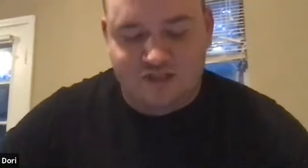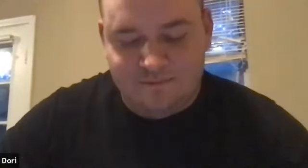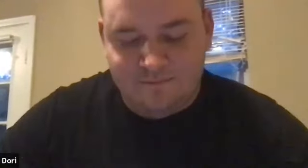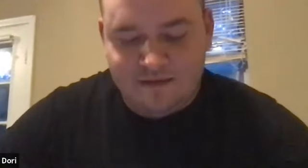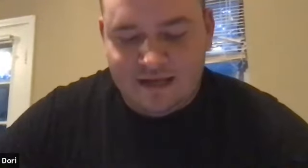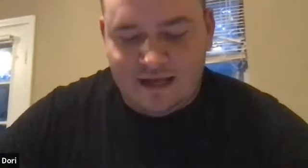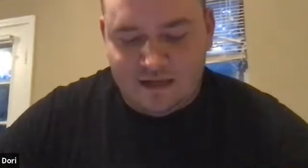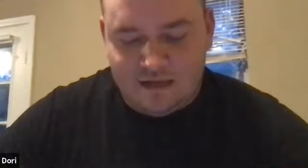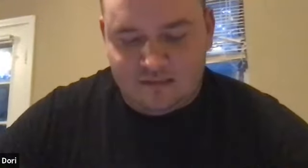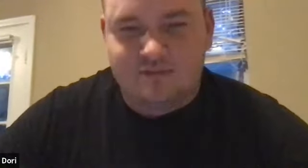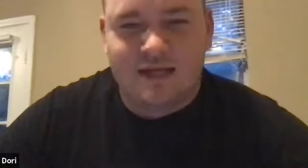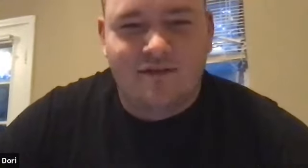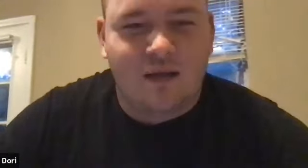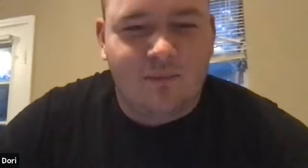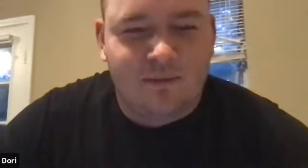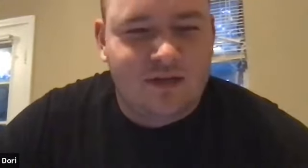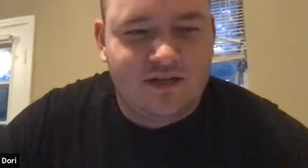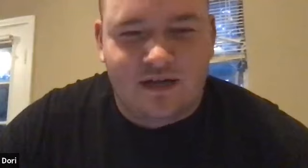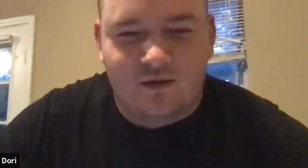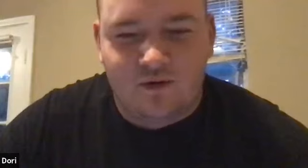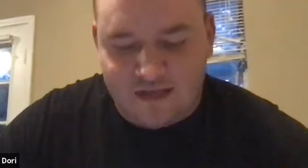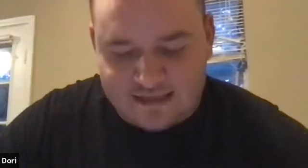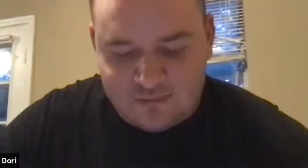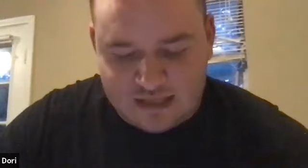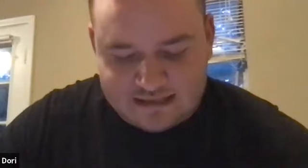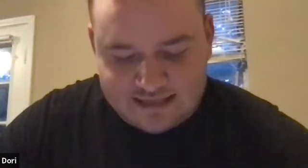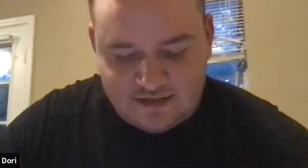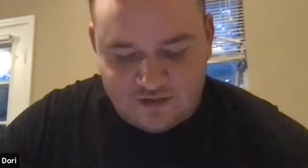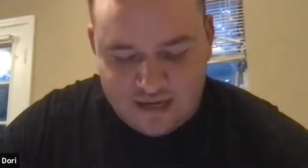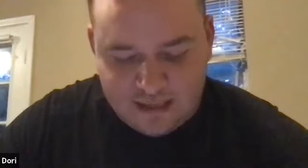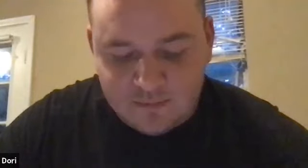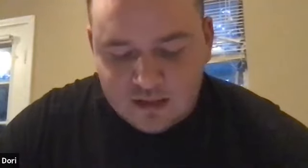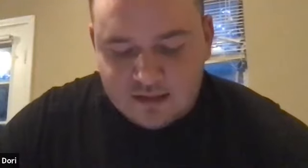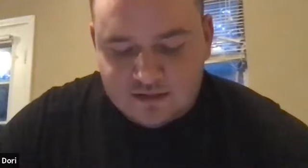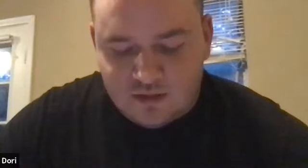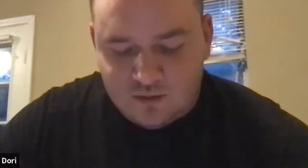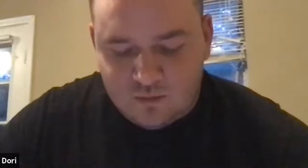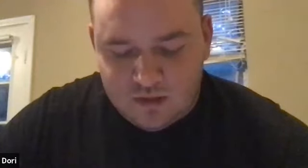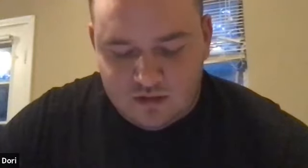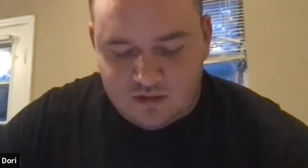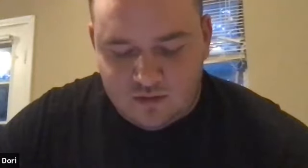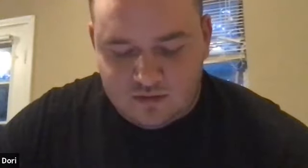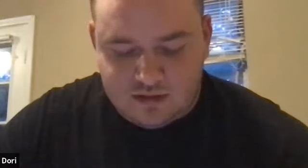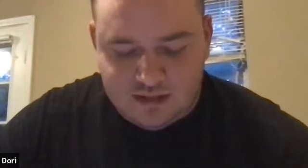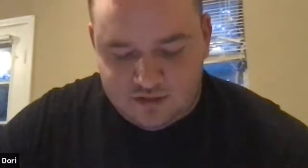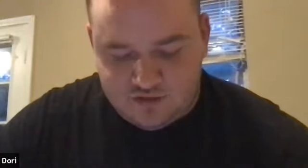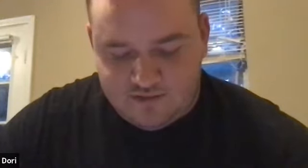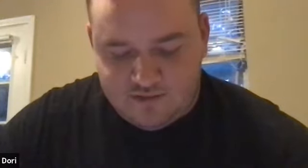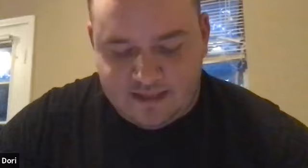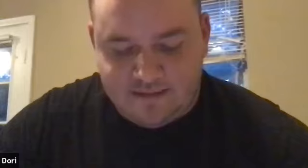sheet. And because we have a couple people here that I don't know if they got to practice signing their name. So we are going to teach everybody how